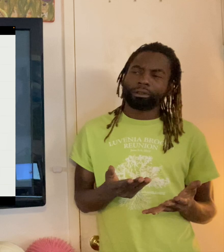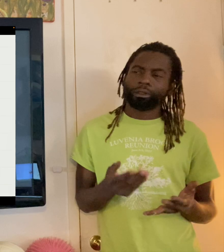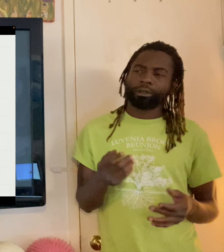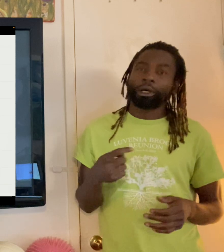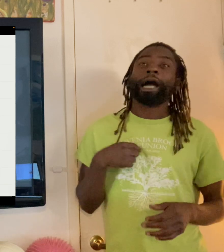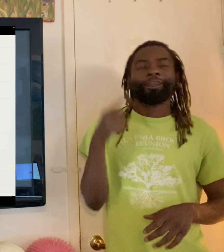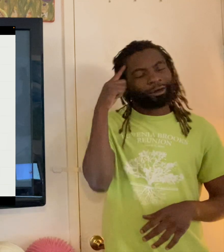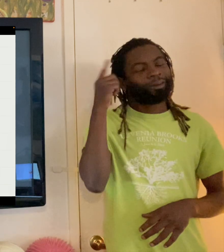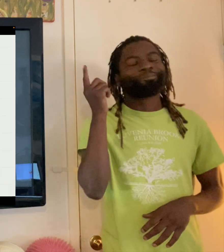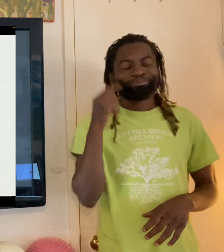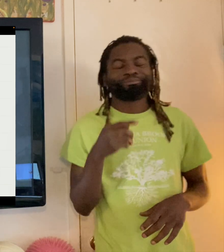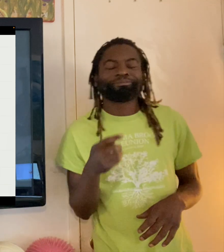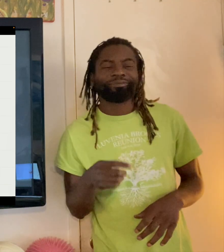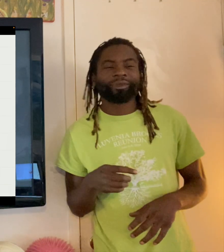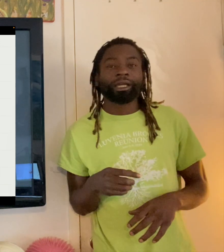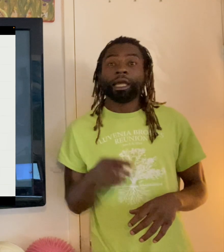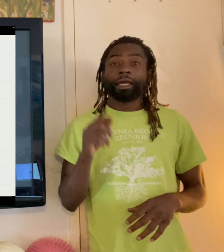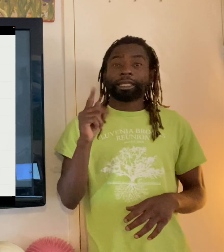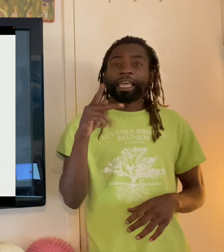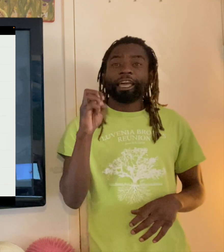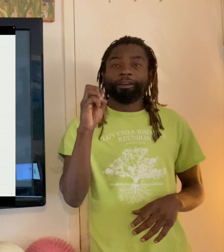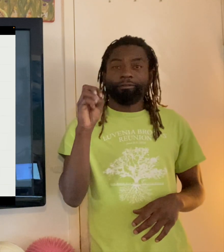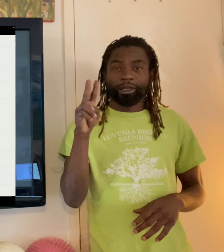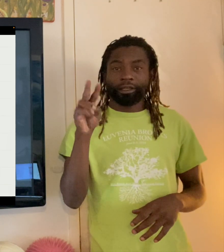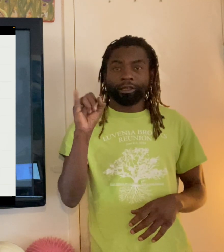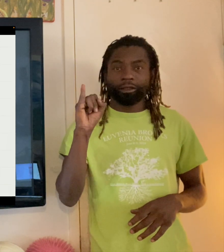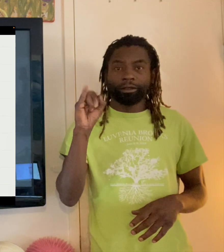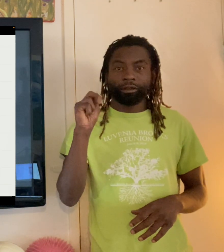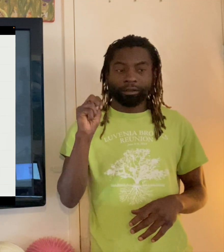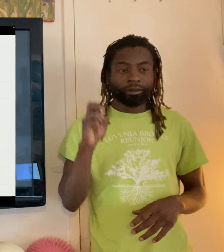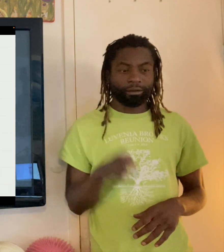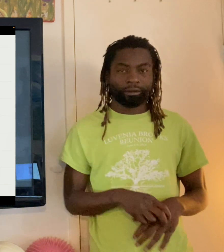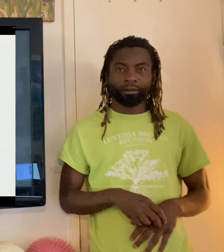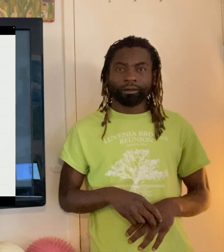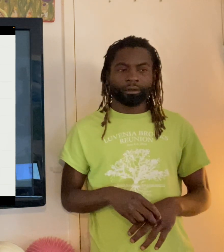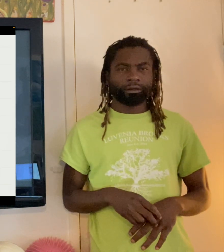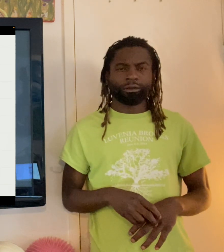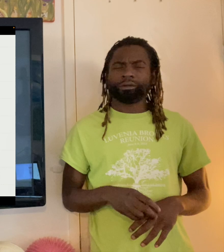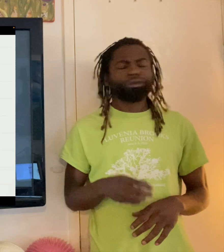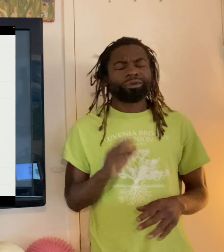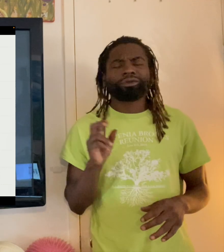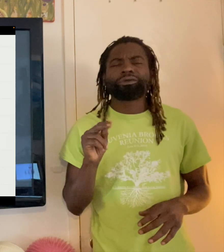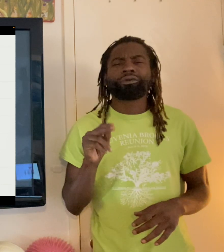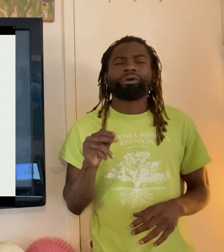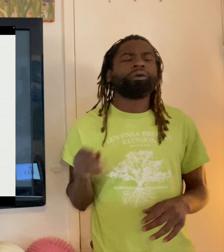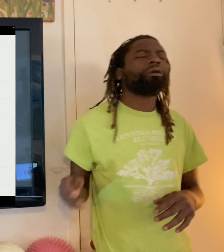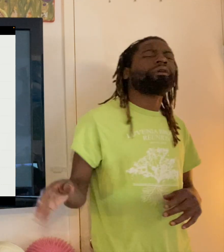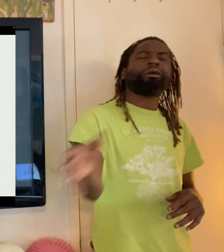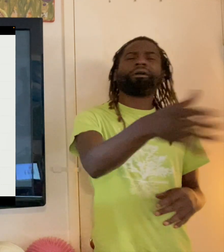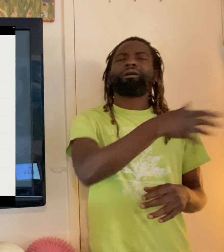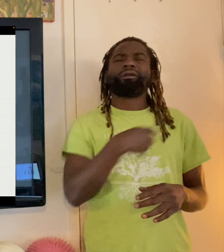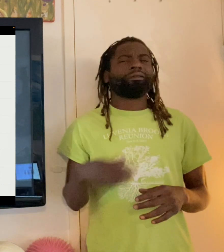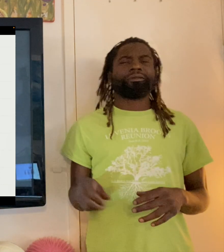I know. How about Kevin? I said Kevin! No, I want all the